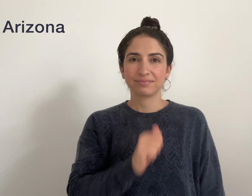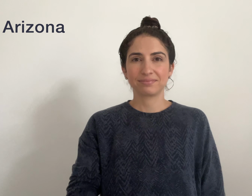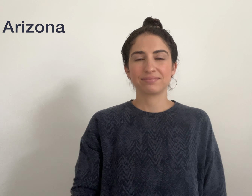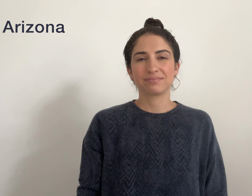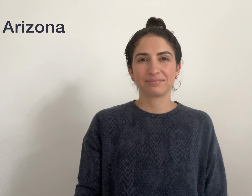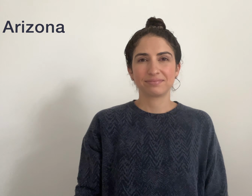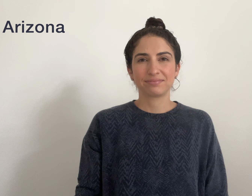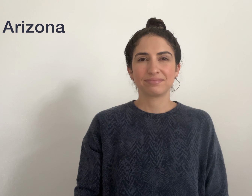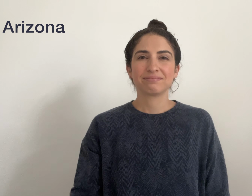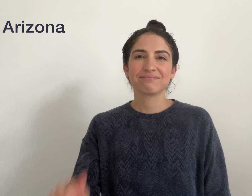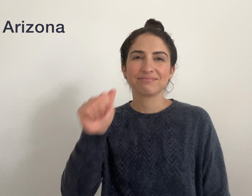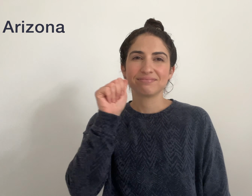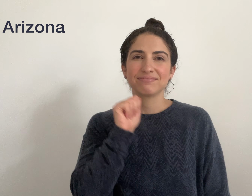Arizona,